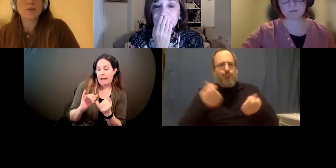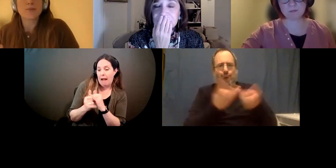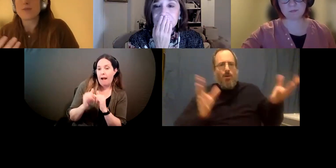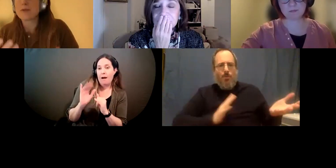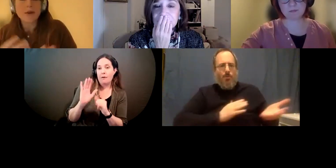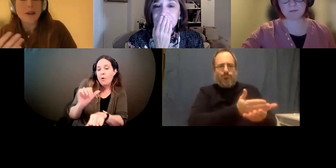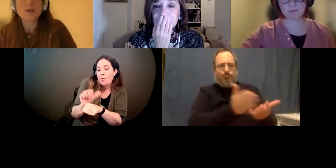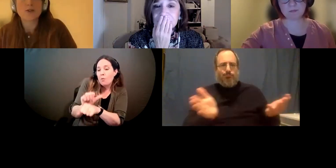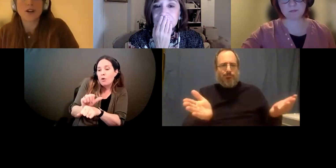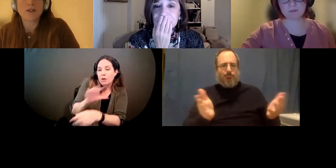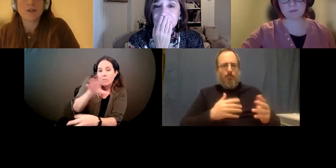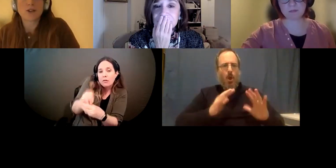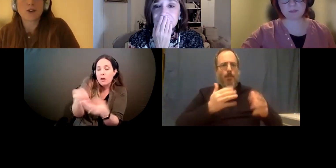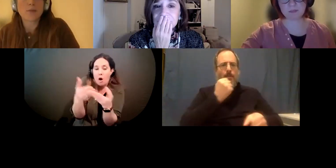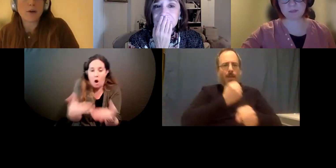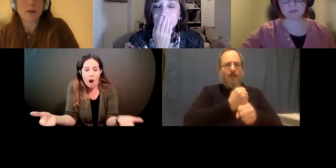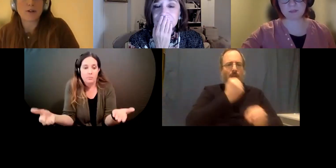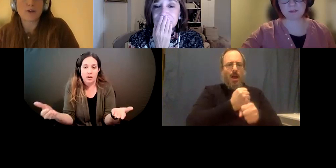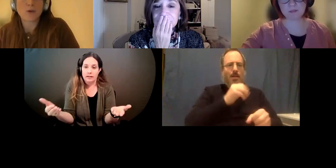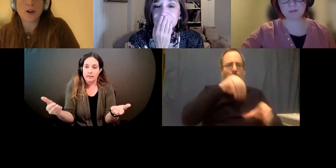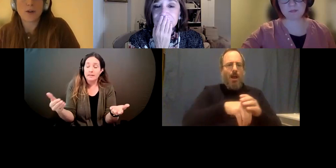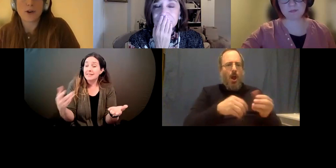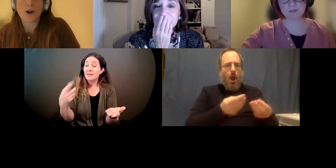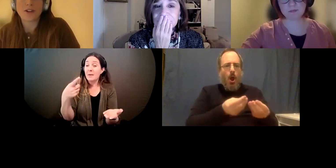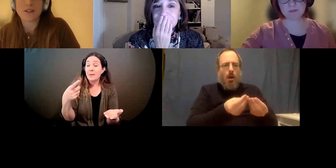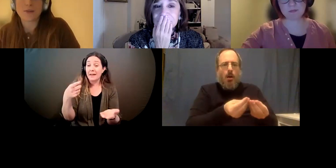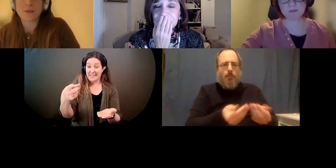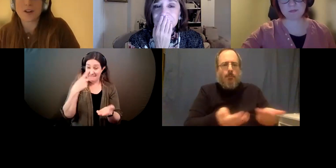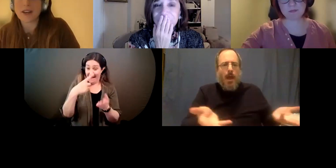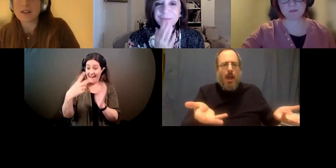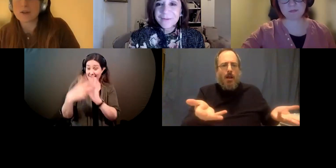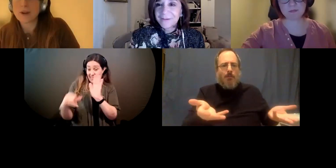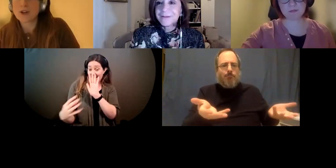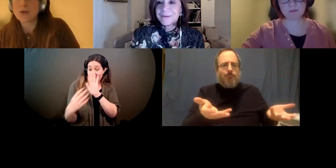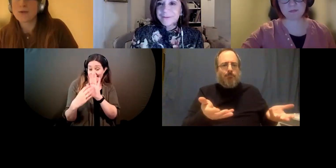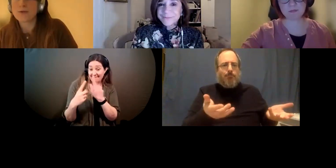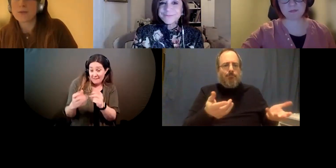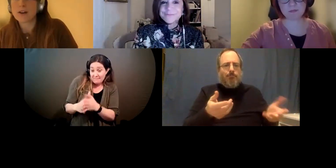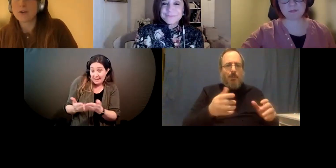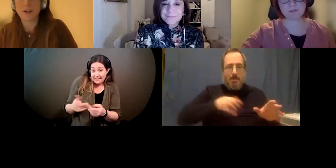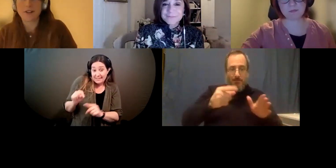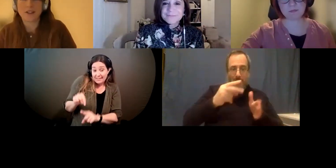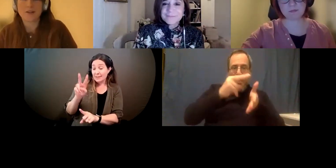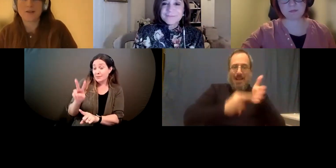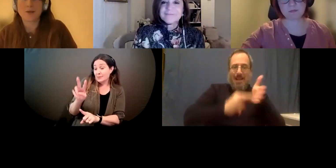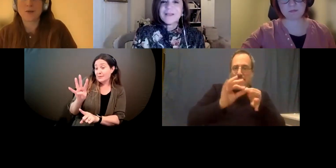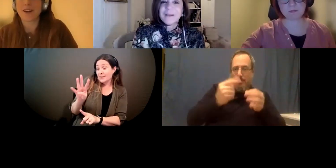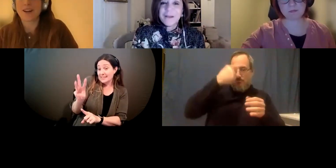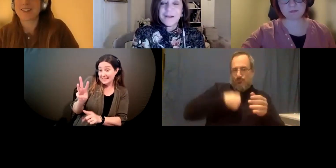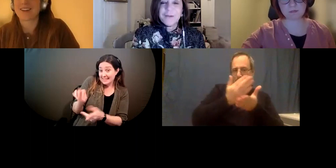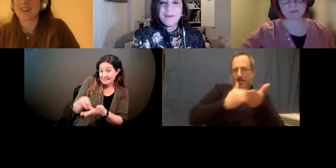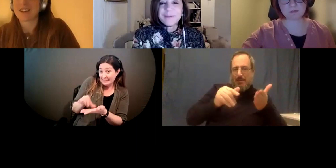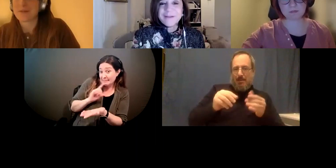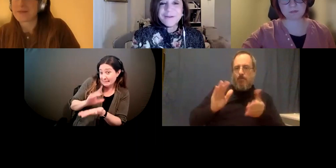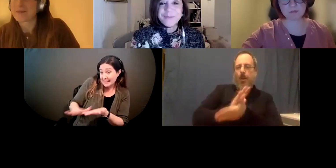it would be very nice to share this short paragraph too with the audience. Yes, page 246, that would be